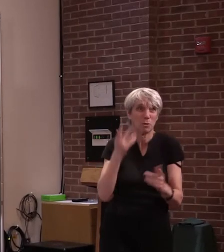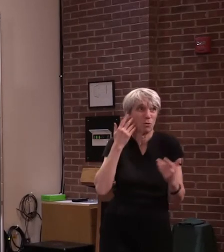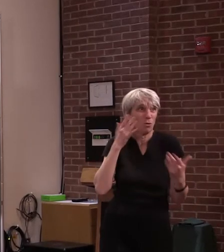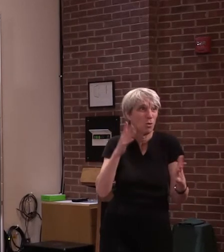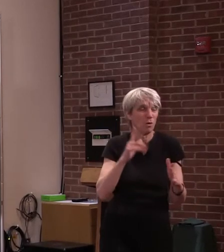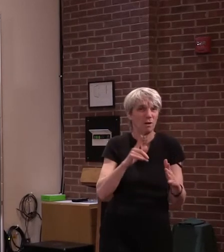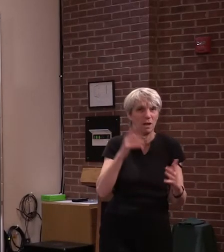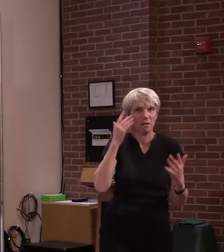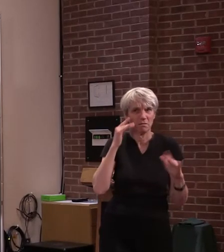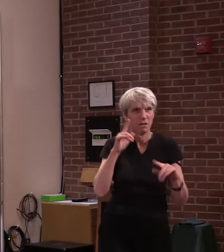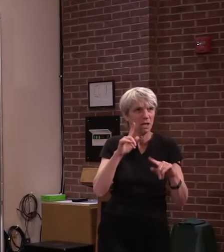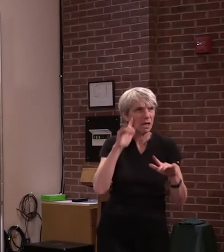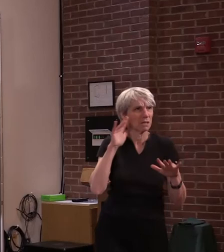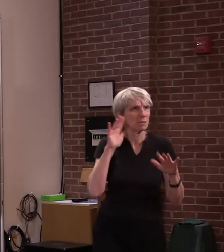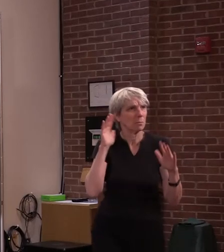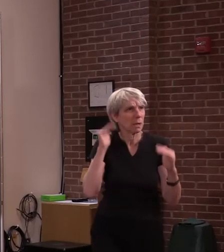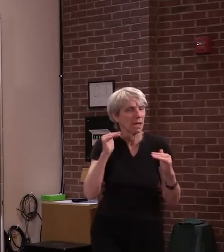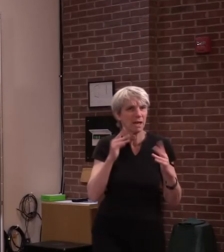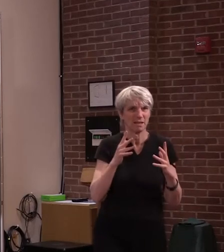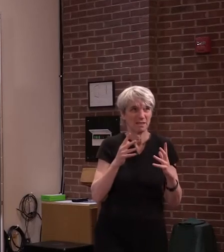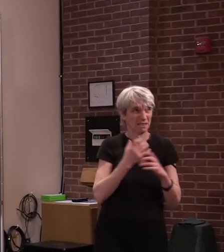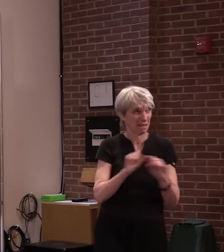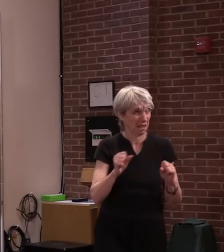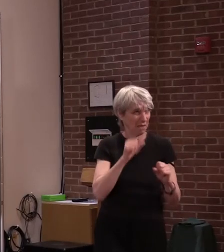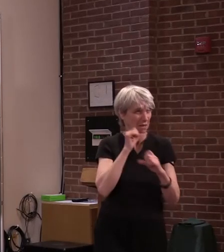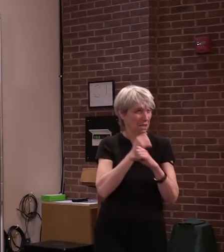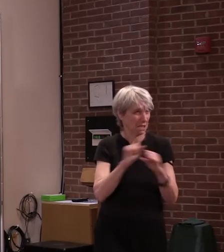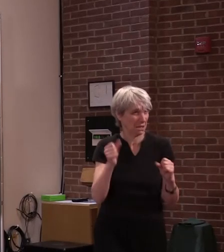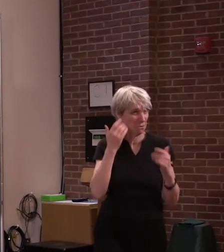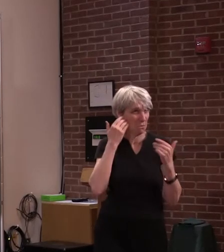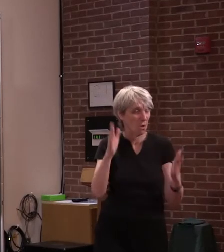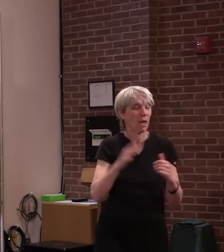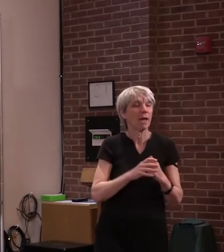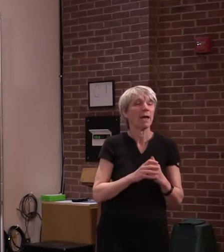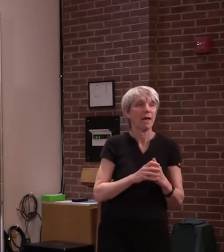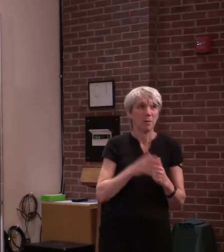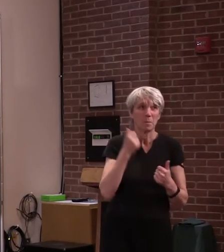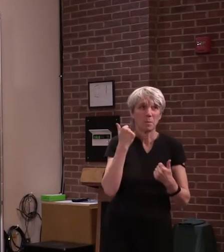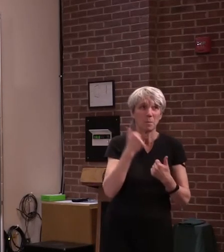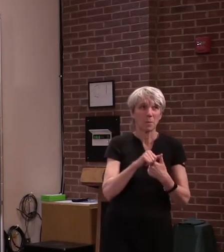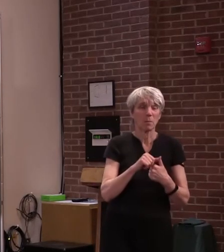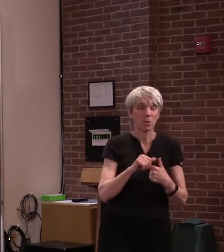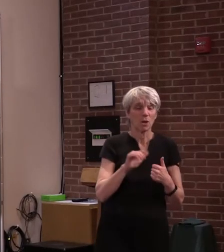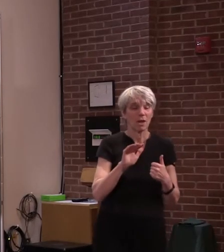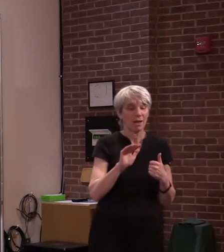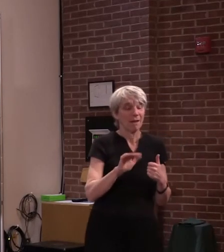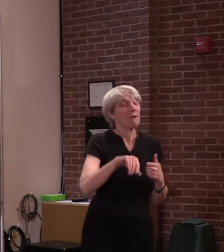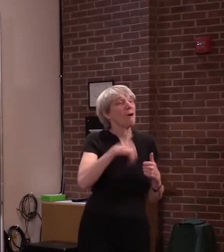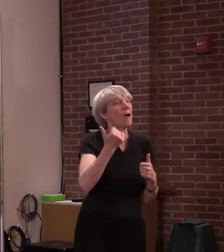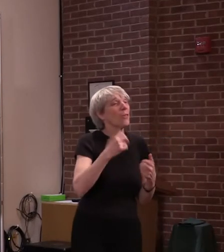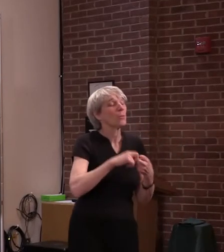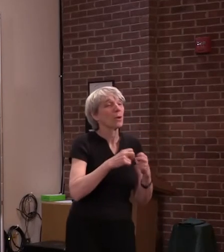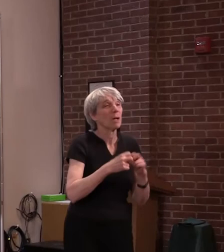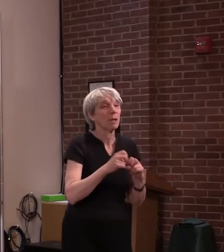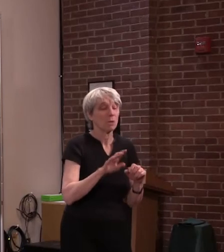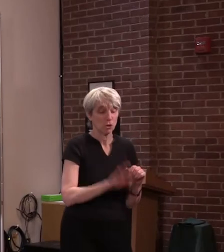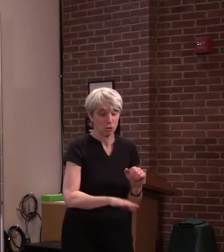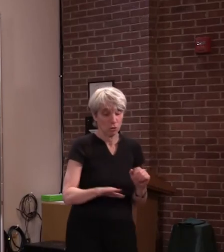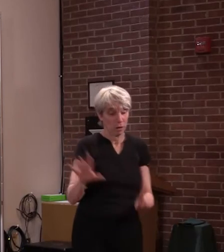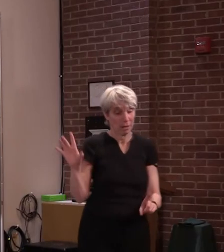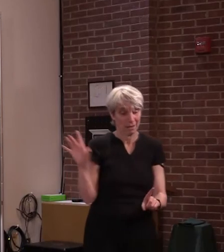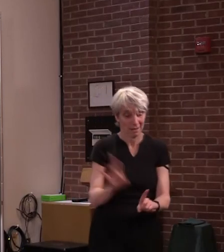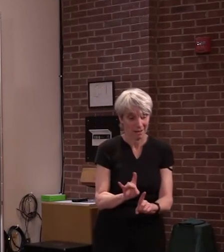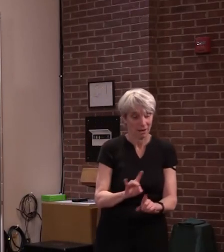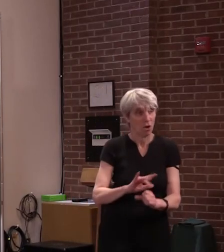and the relatively low risk of severe disease in children. And so so some people are waiting.